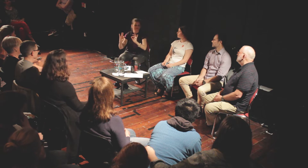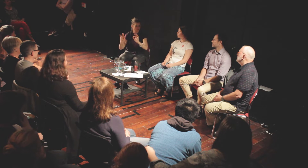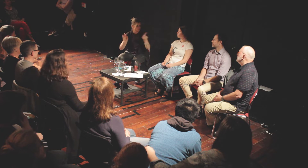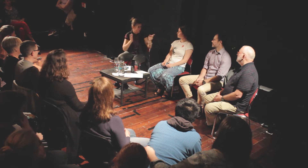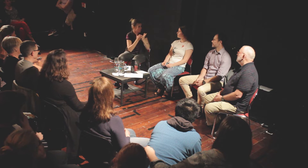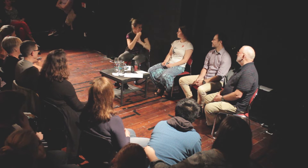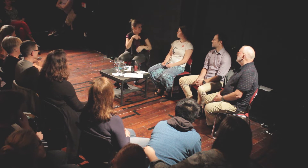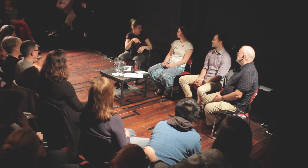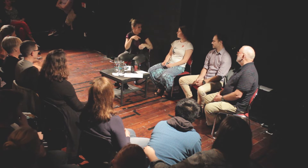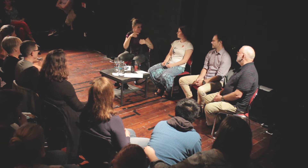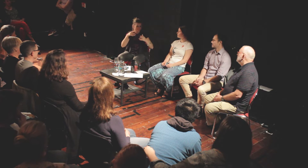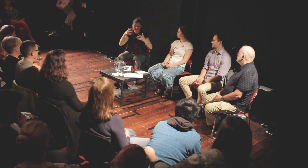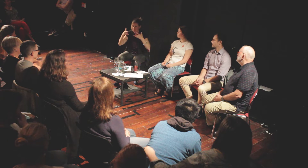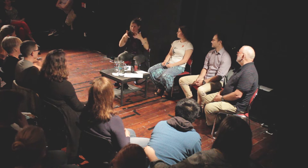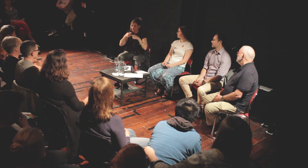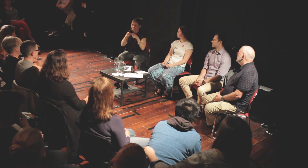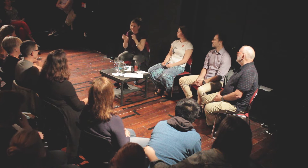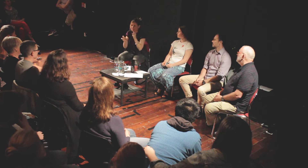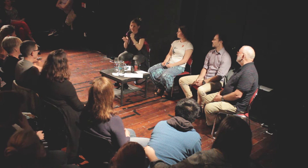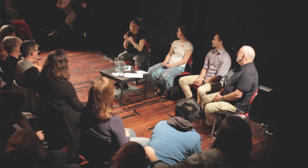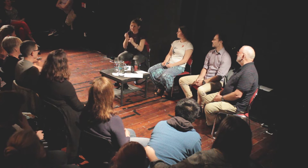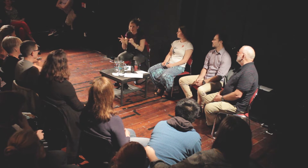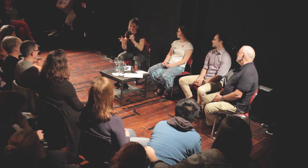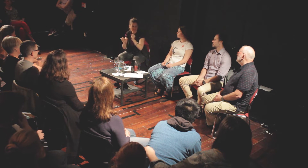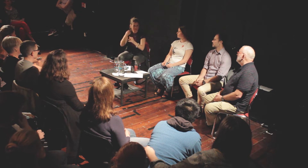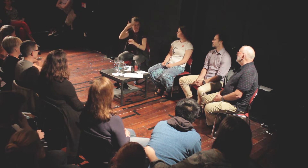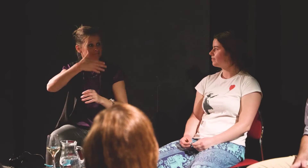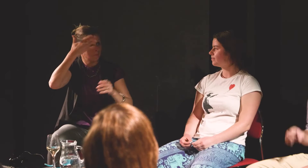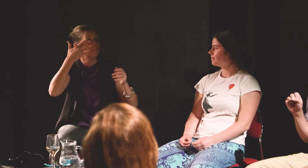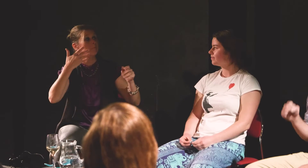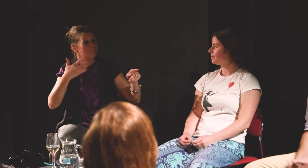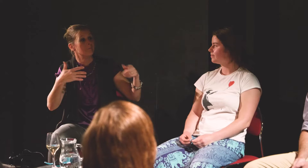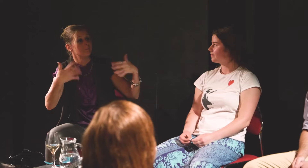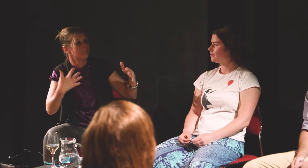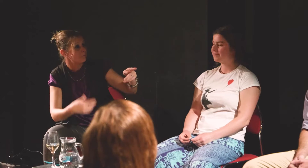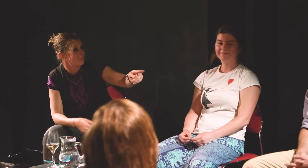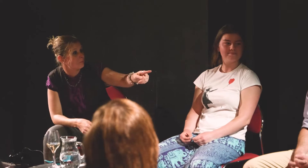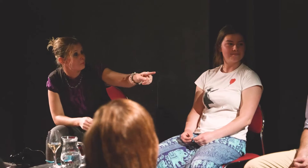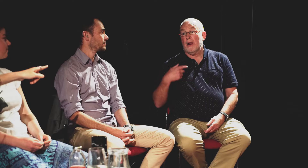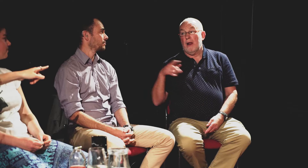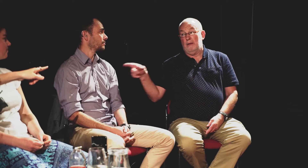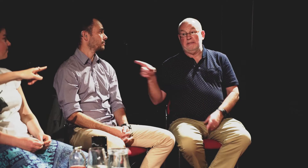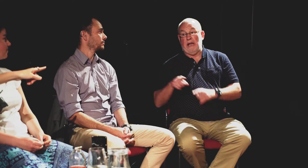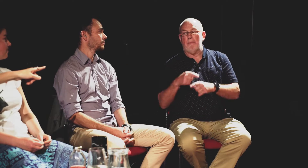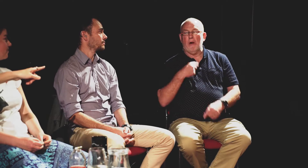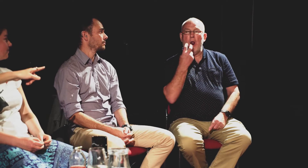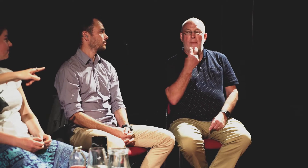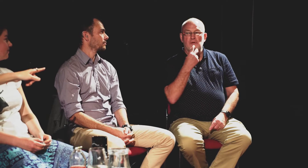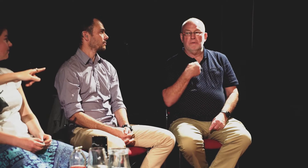way of communicating, is it? So you've experienced that. The struggle has been real for you. No facial expressions, wow.